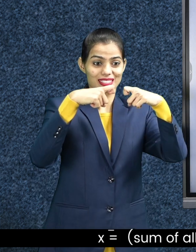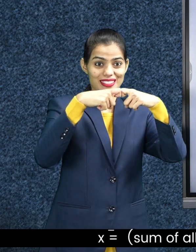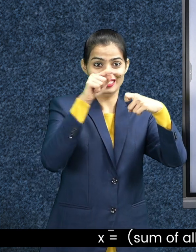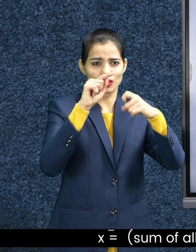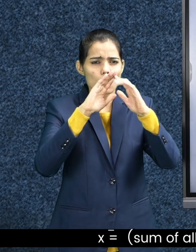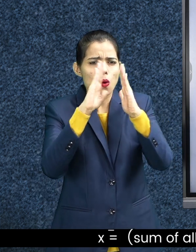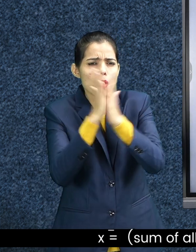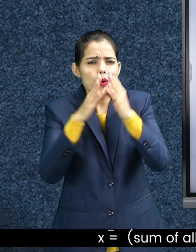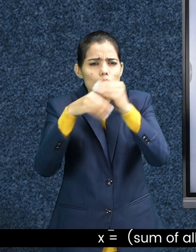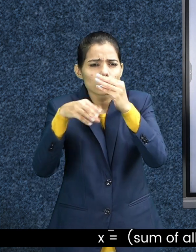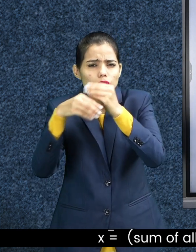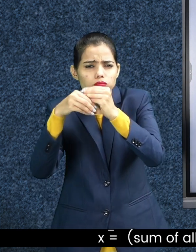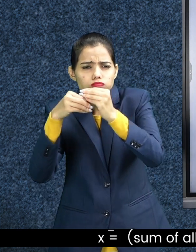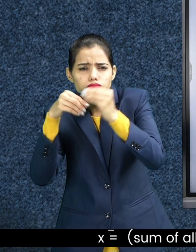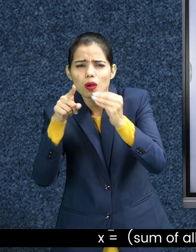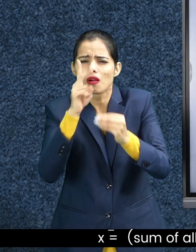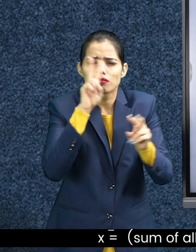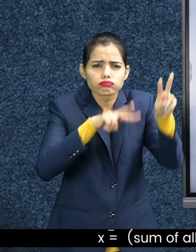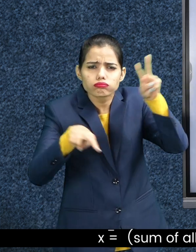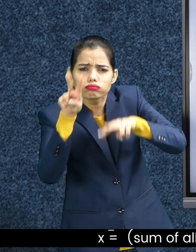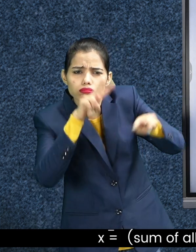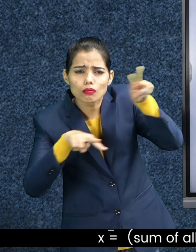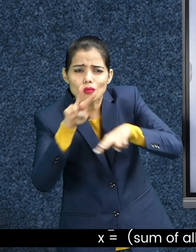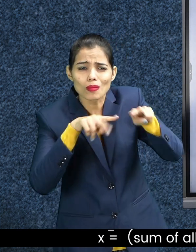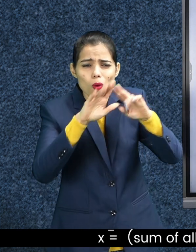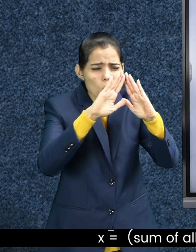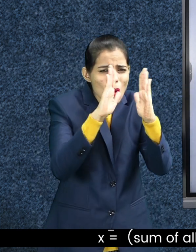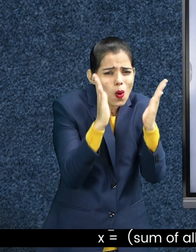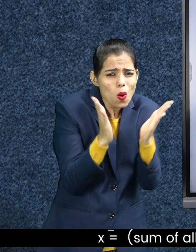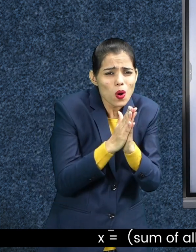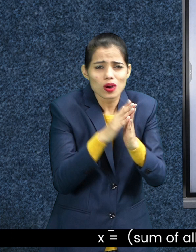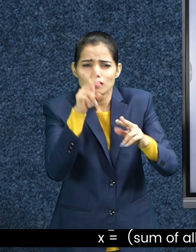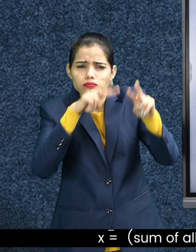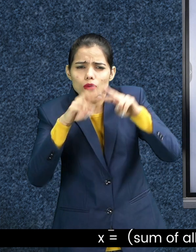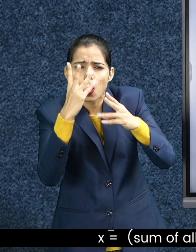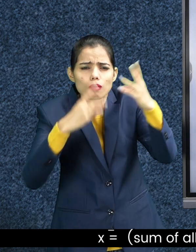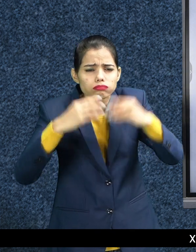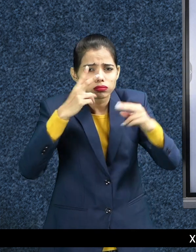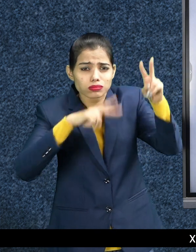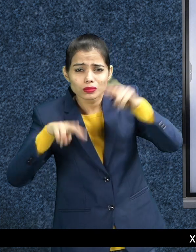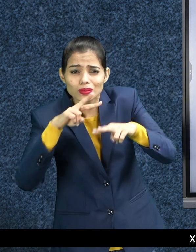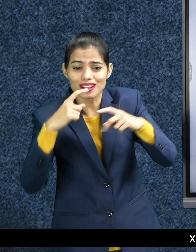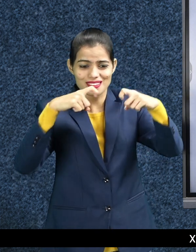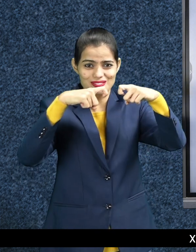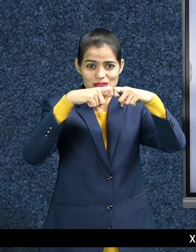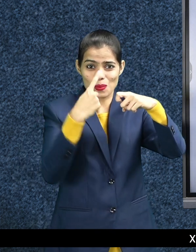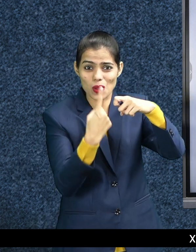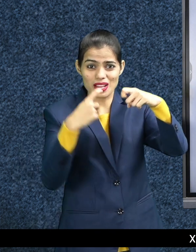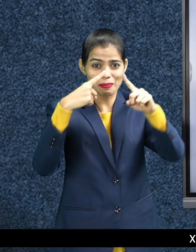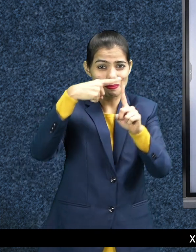X bar is equal to sum of all the observation by total number of observation is equal to x1